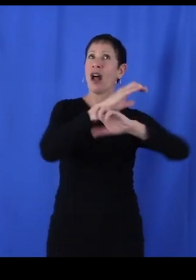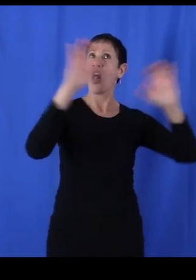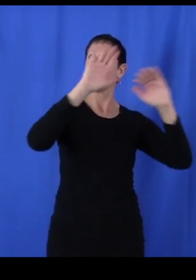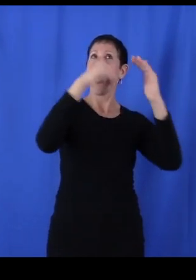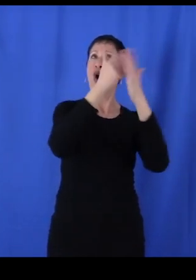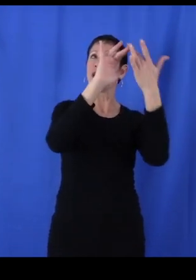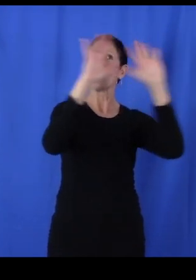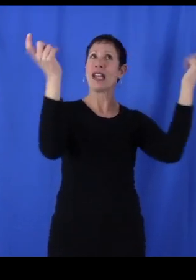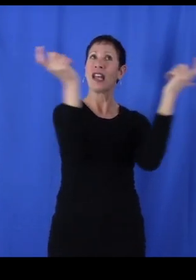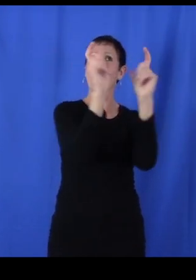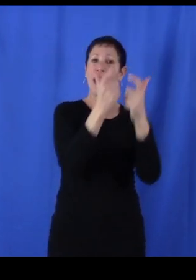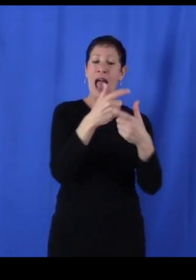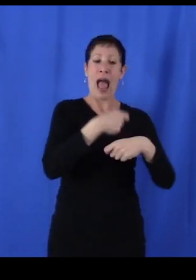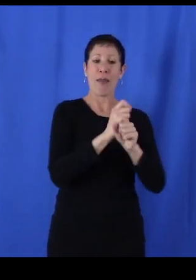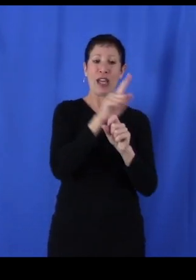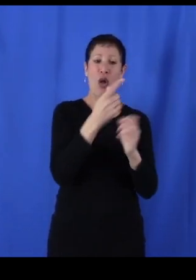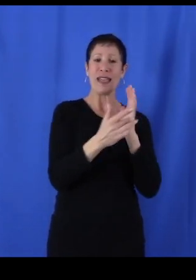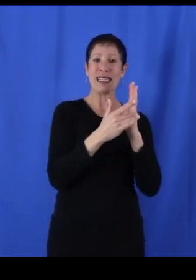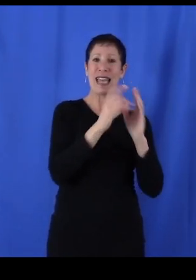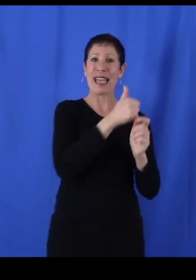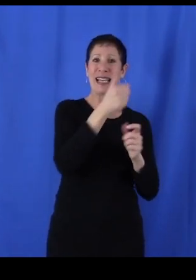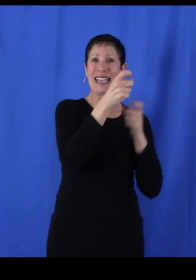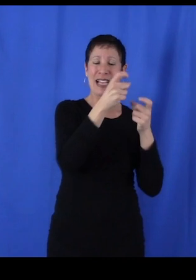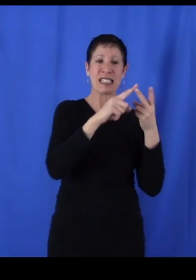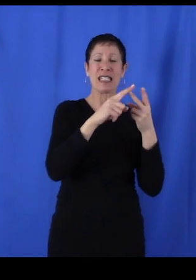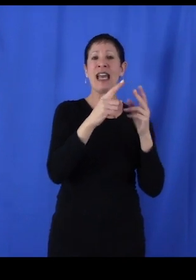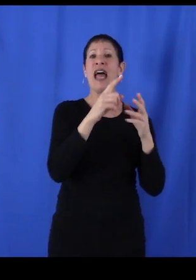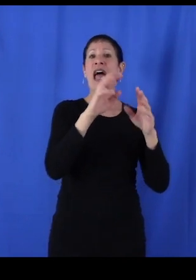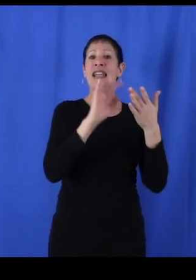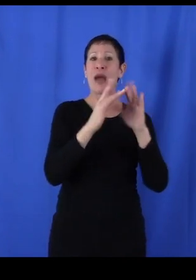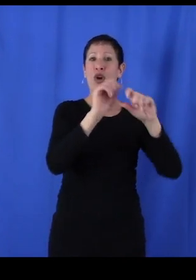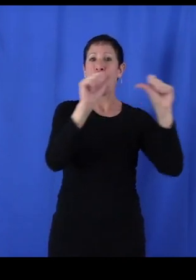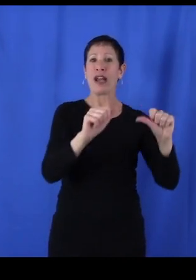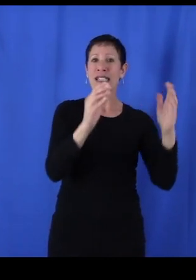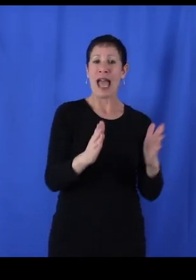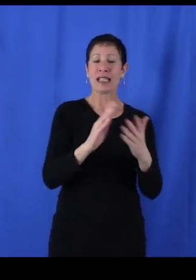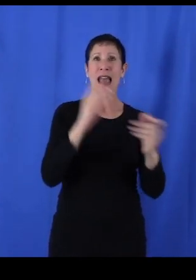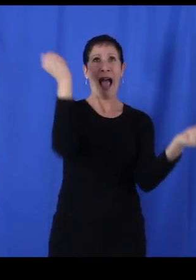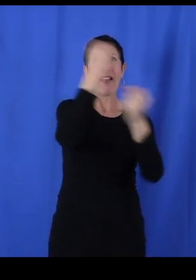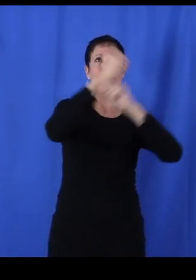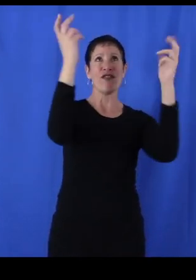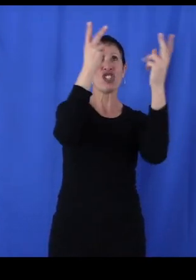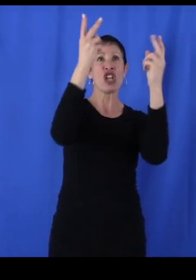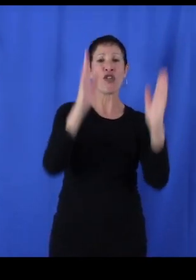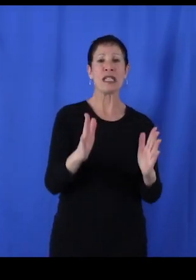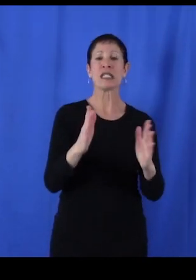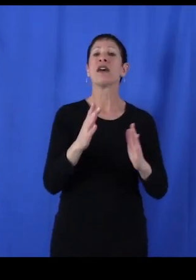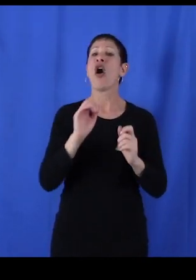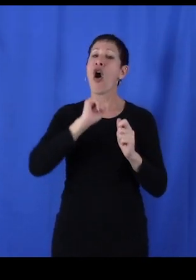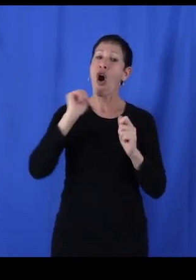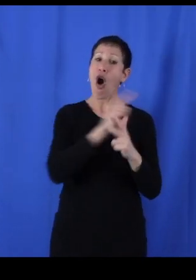execs, network architects, and visionaries, all of whom live very close to each other in